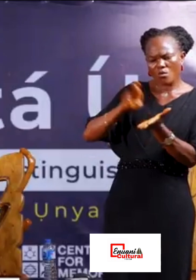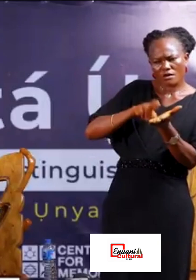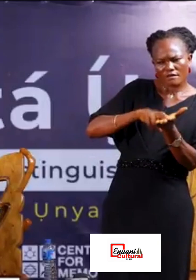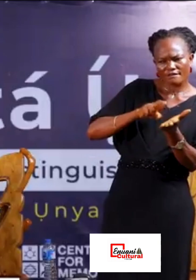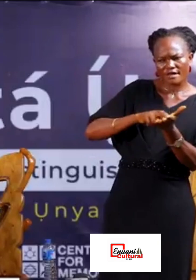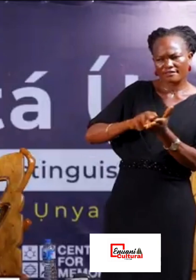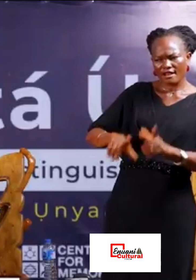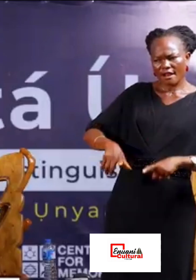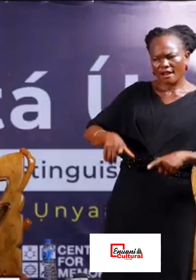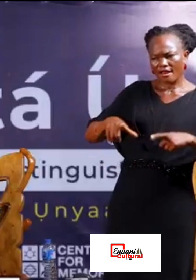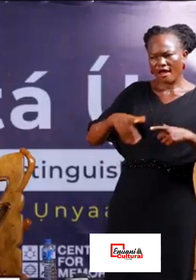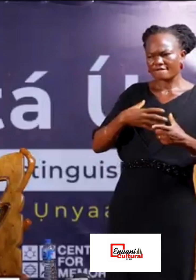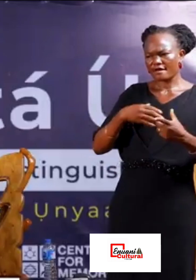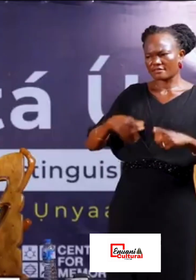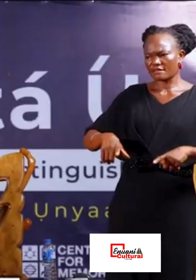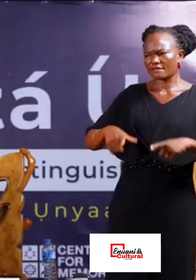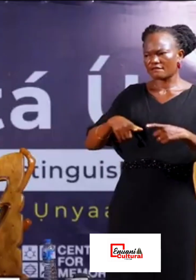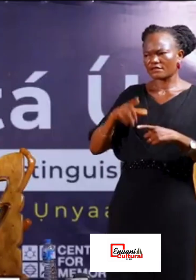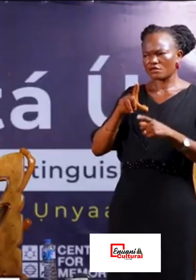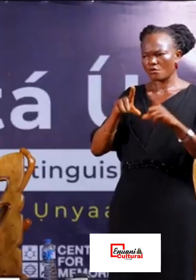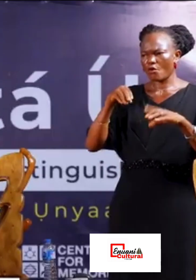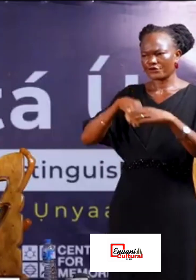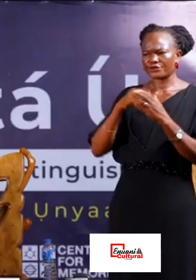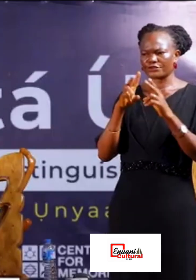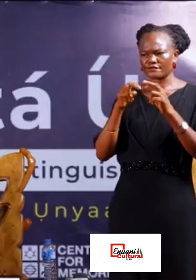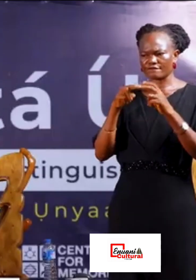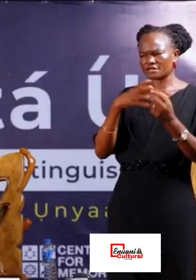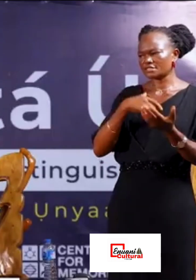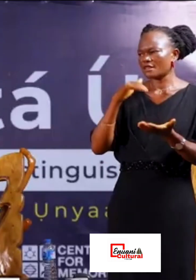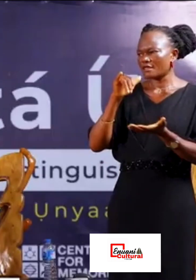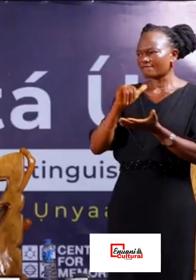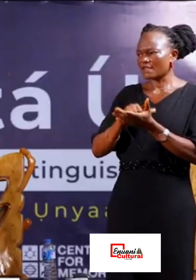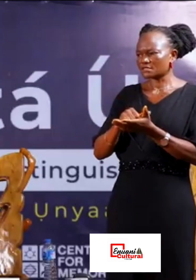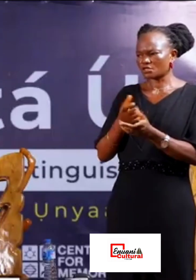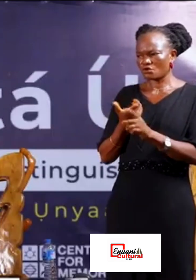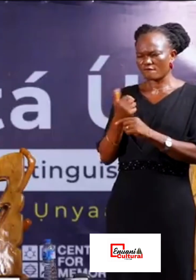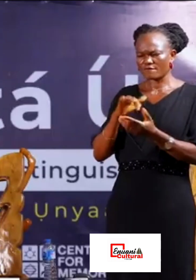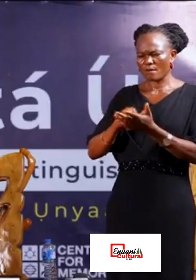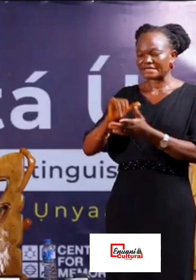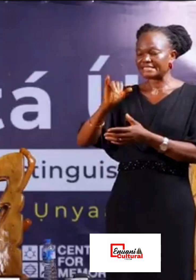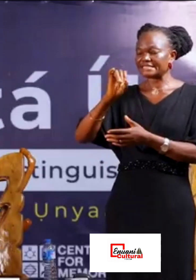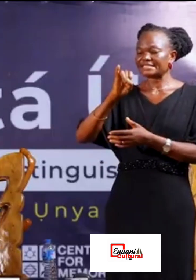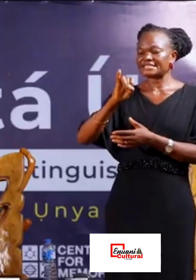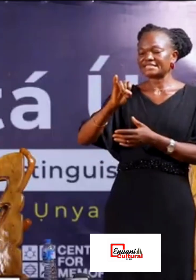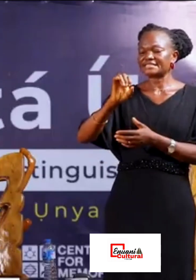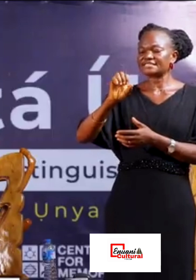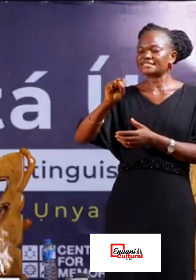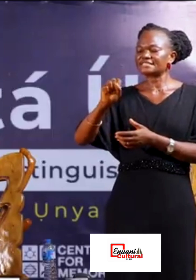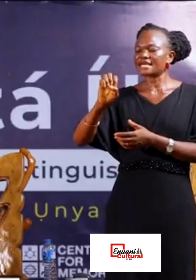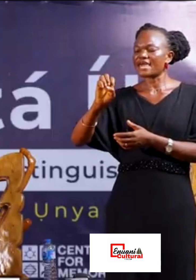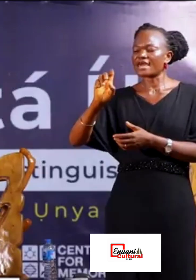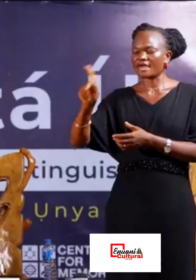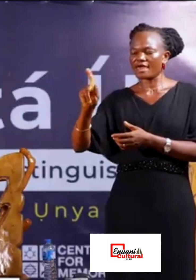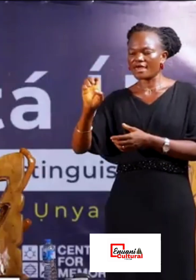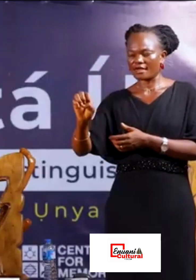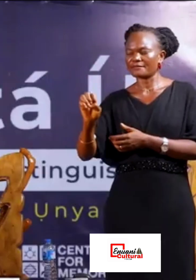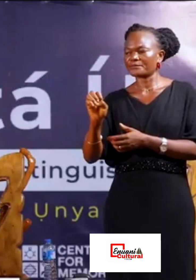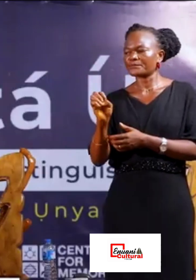life and livelihood in his village. There are speculations that it comes from Iseke, which is today in